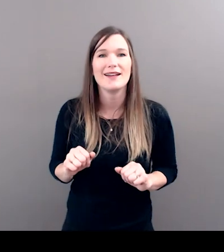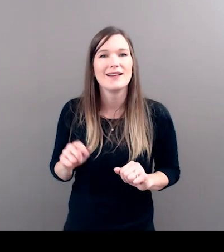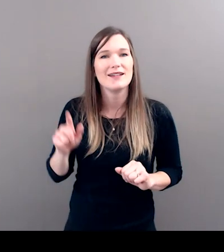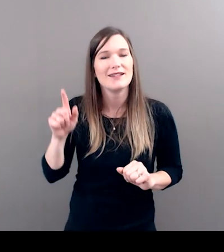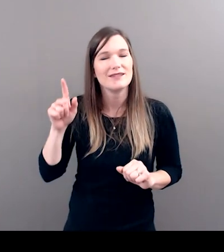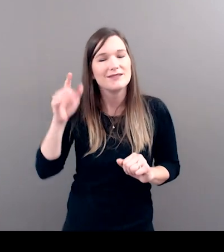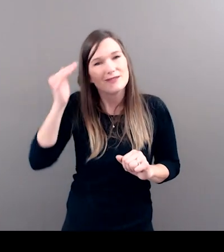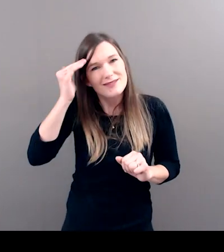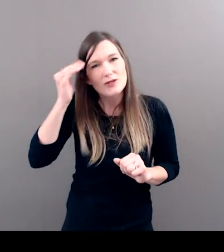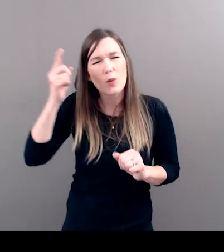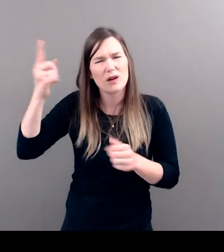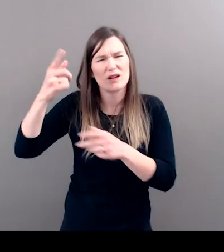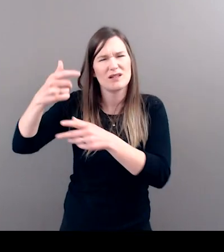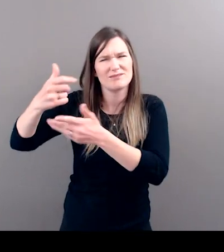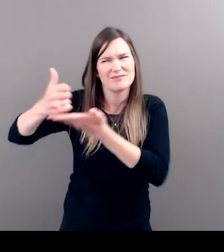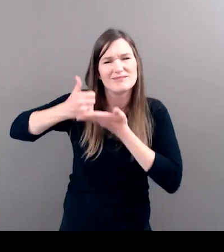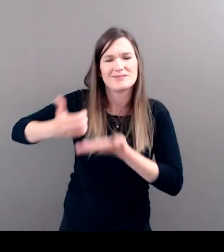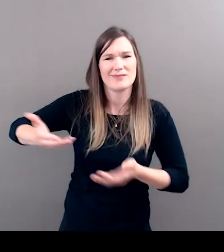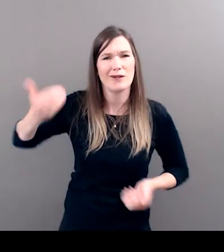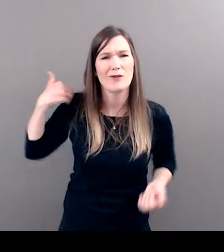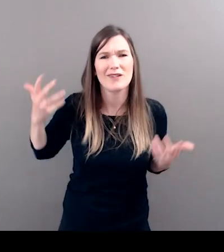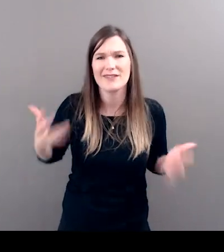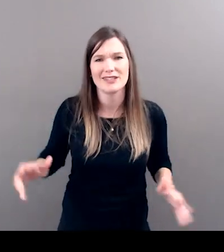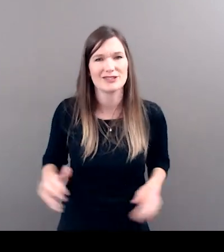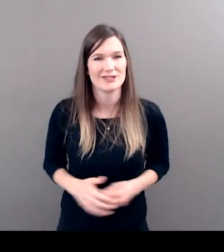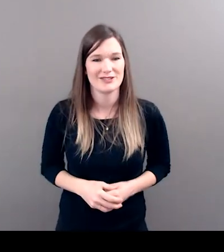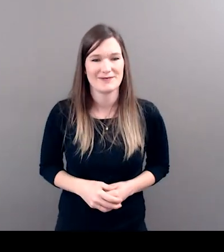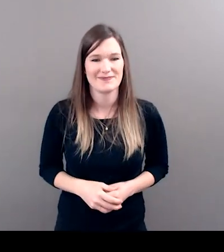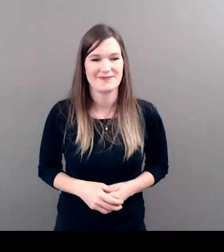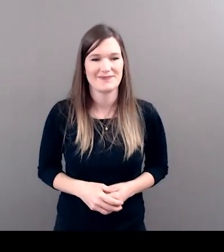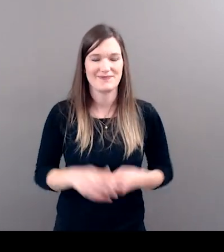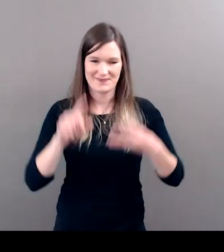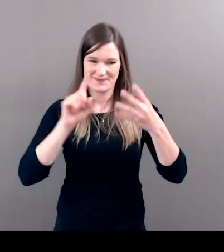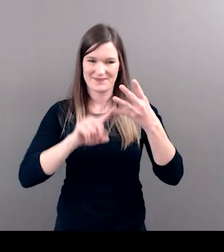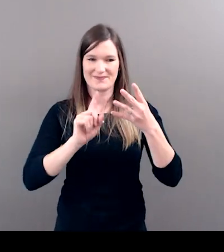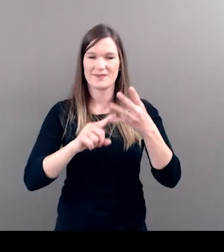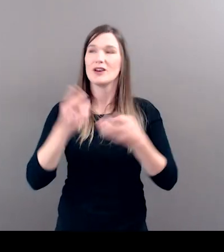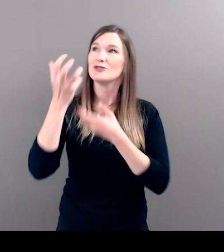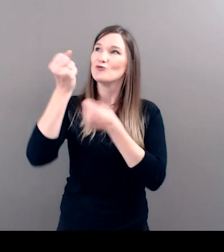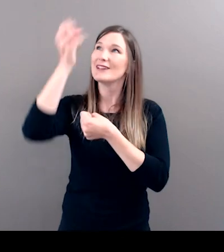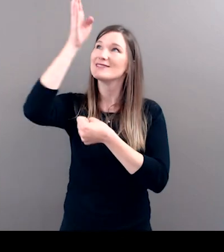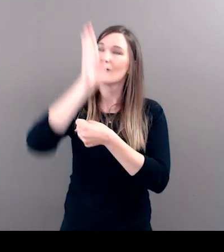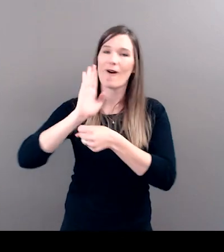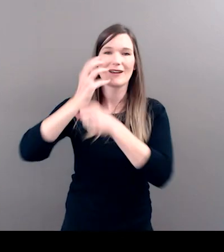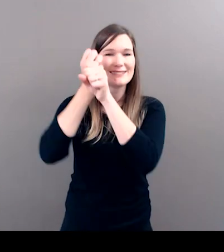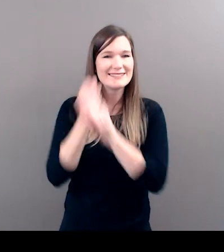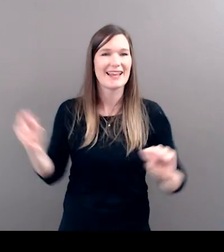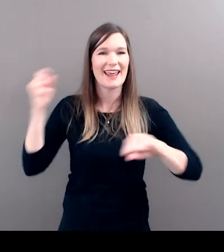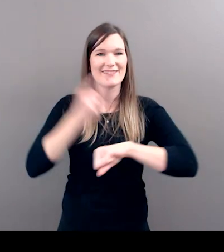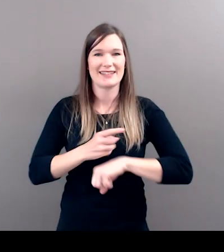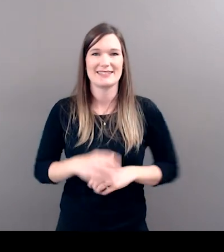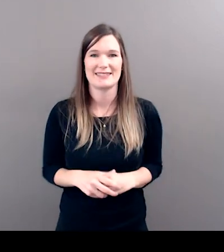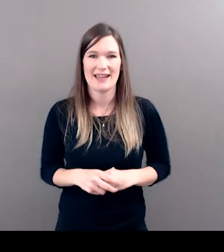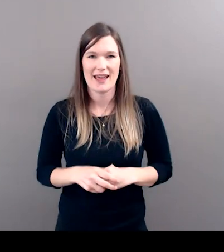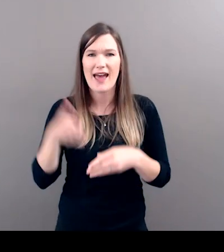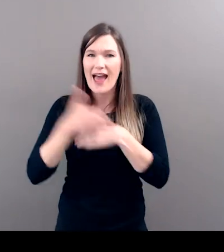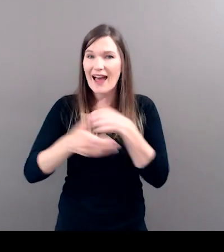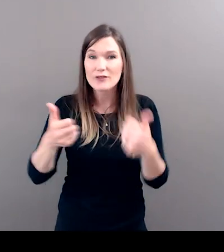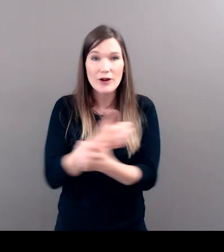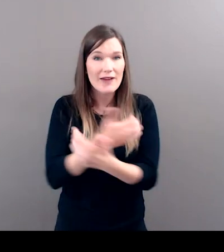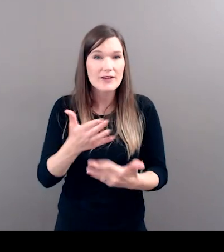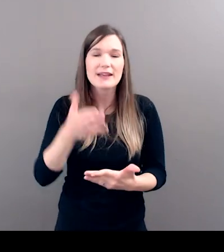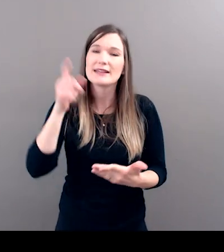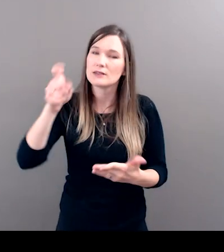Look at number four. Giant killers trust God to save the day. At the end of the day, God needs to get the glory. What does that